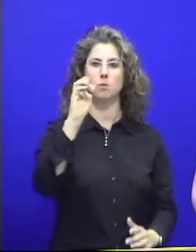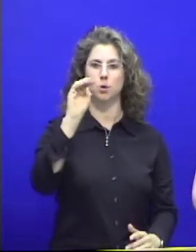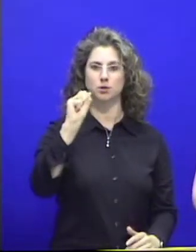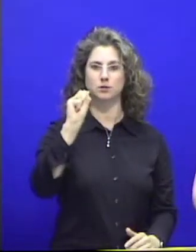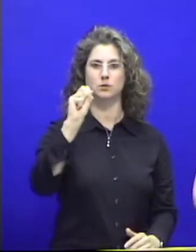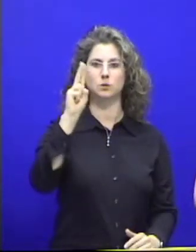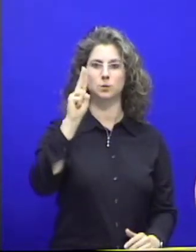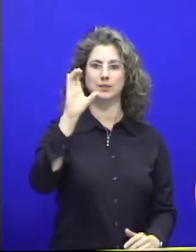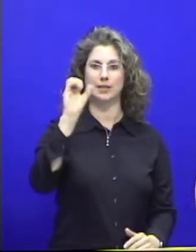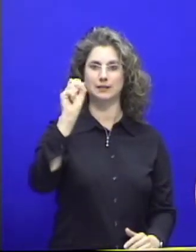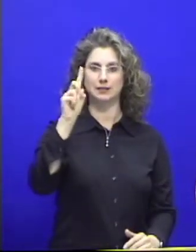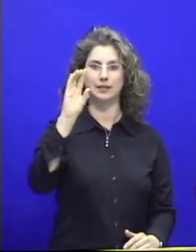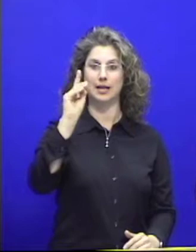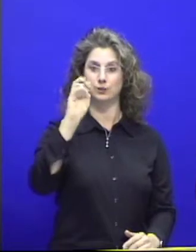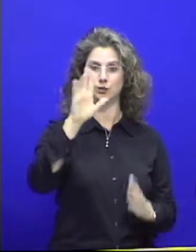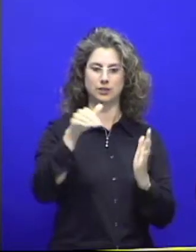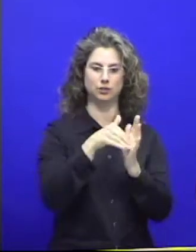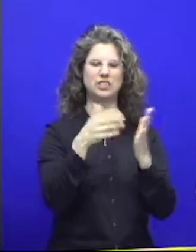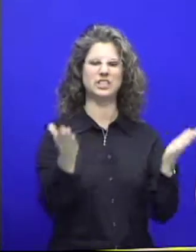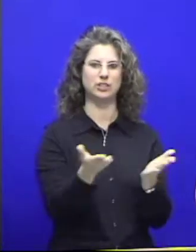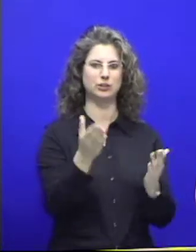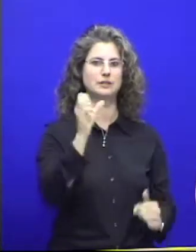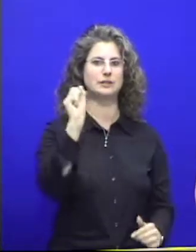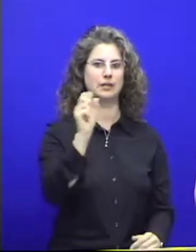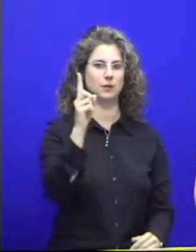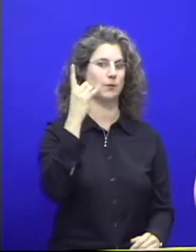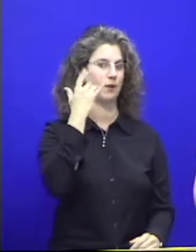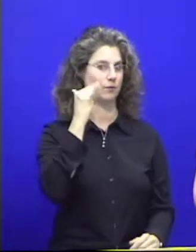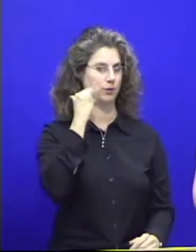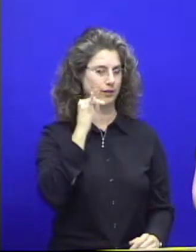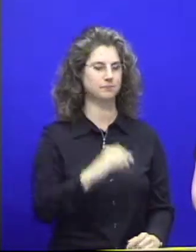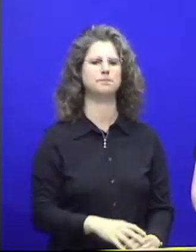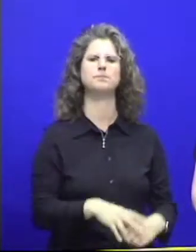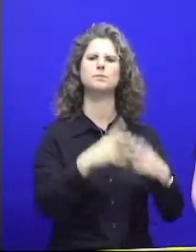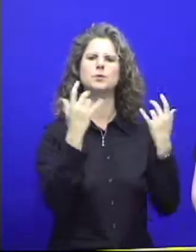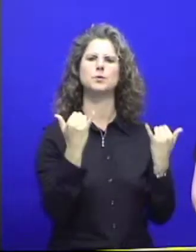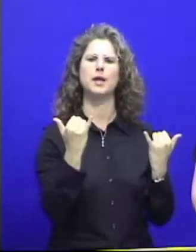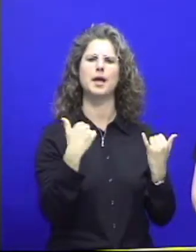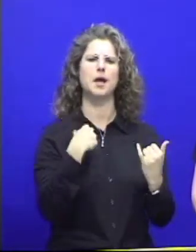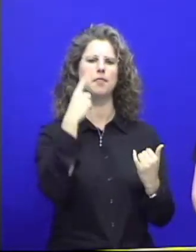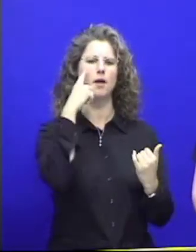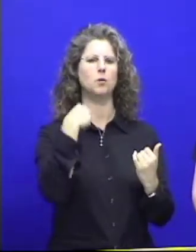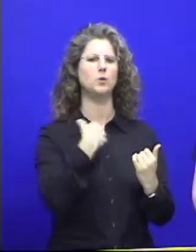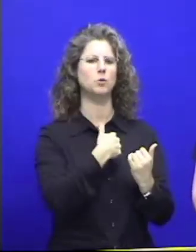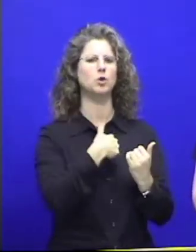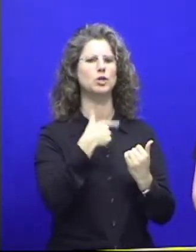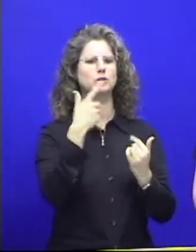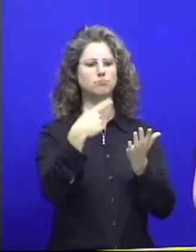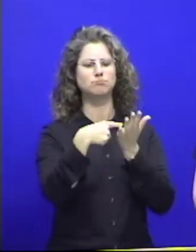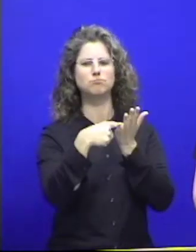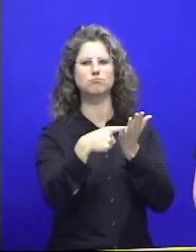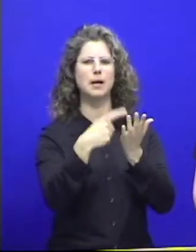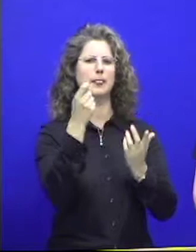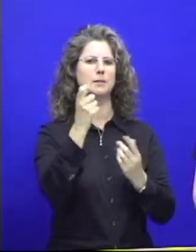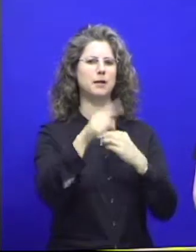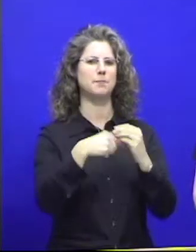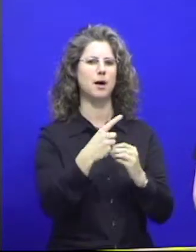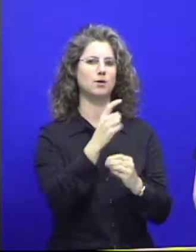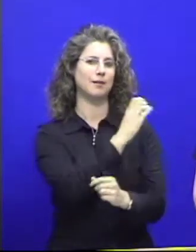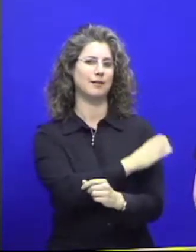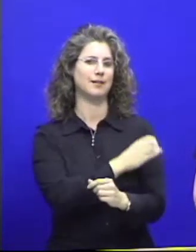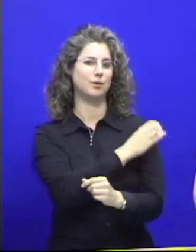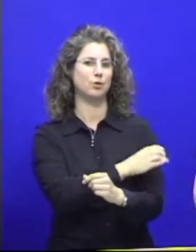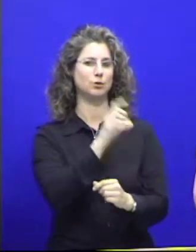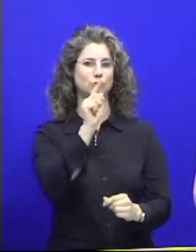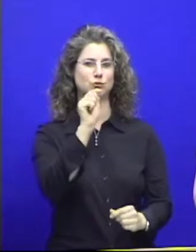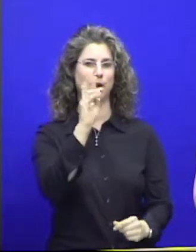UCSD Cancer Center in San Diego, California. Today I thought we would spend some time together talking about clinical